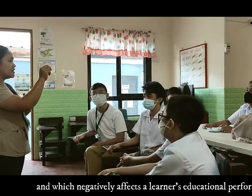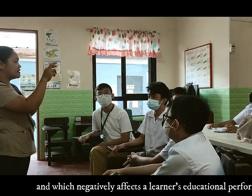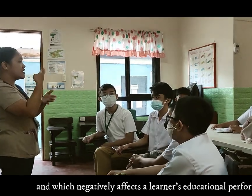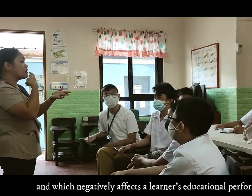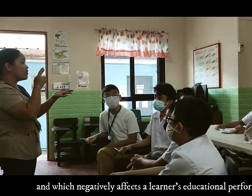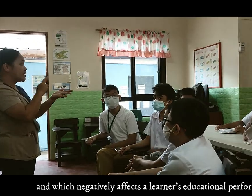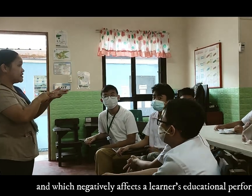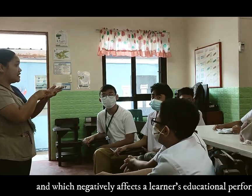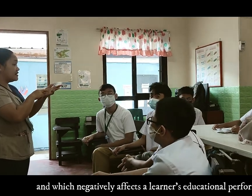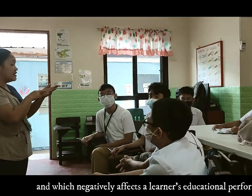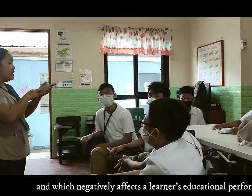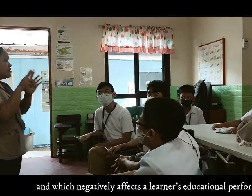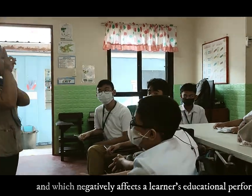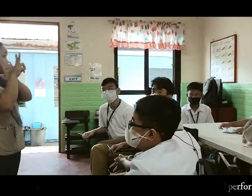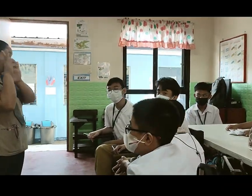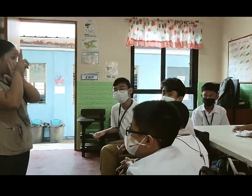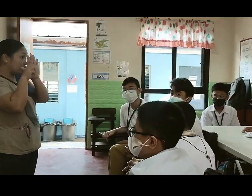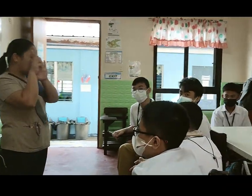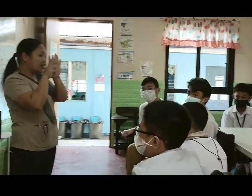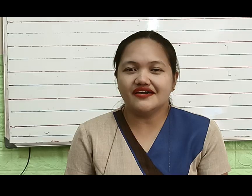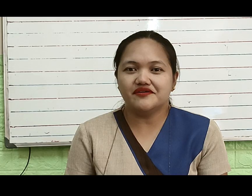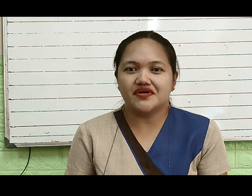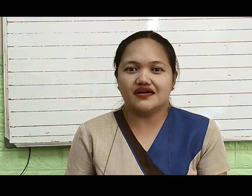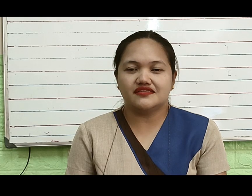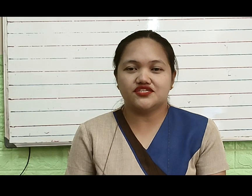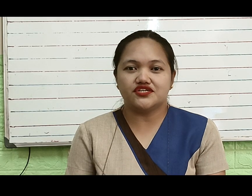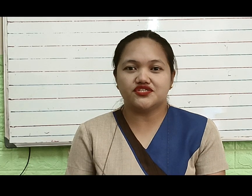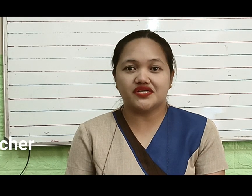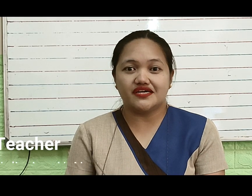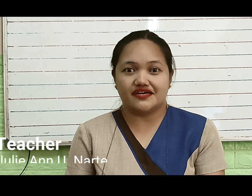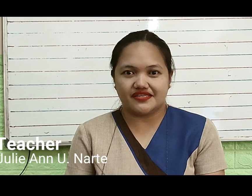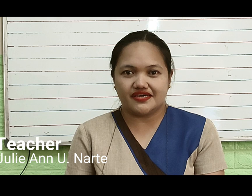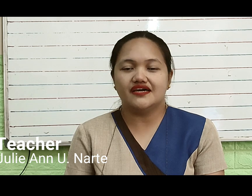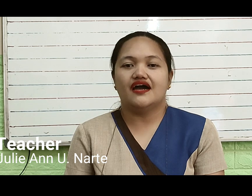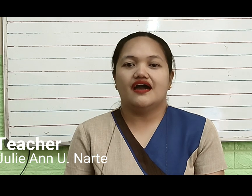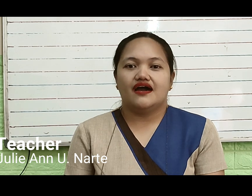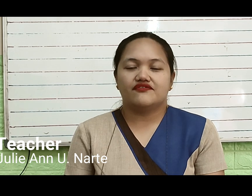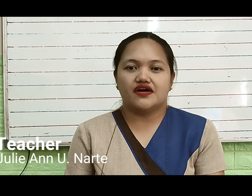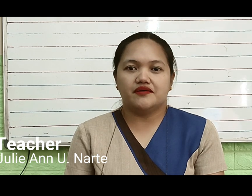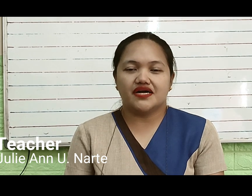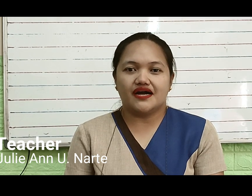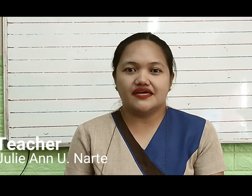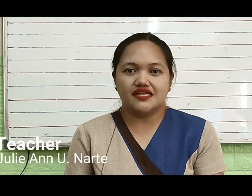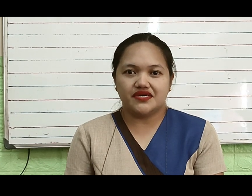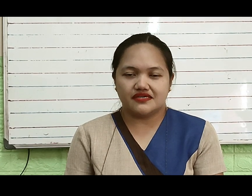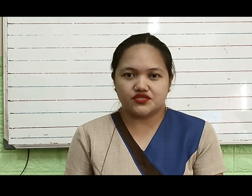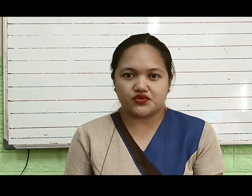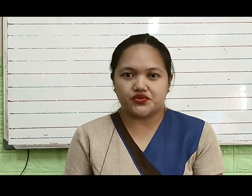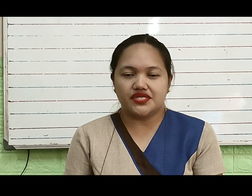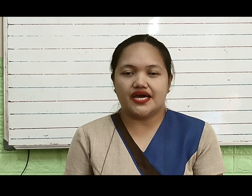a learner's educational performance. I am teacher Julian Arte from Manggahan Elementary School. I